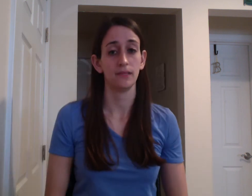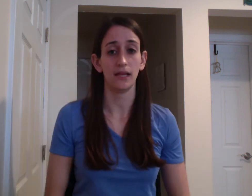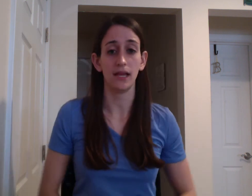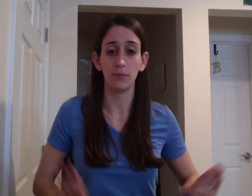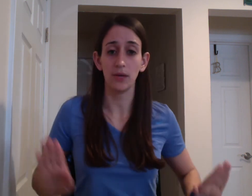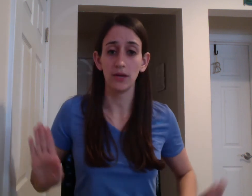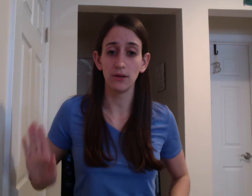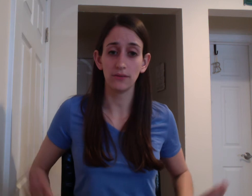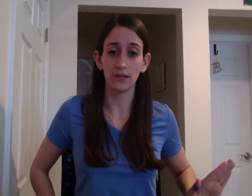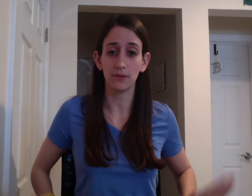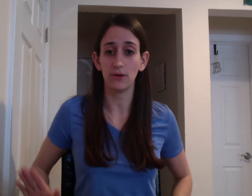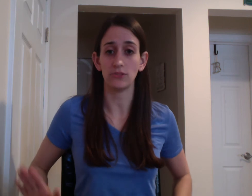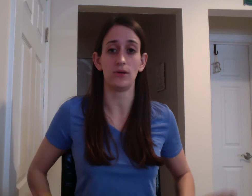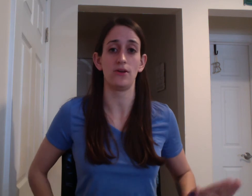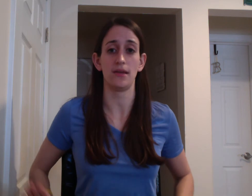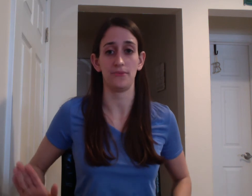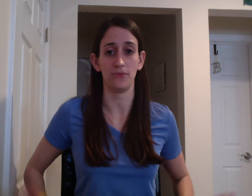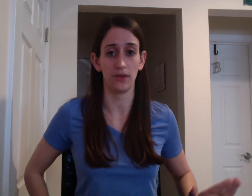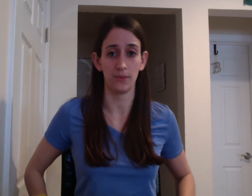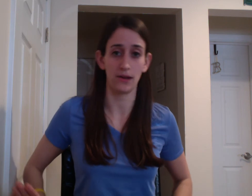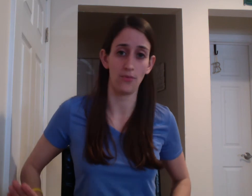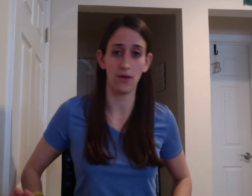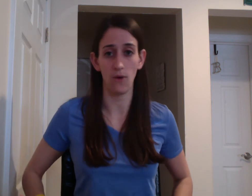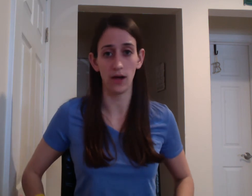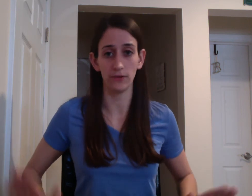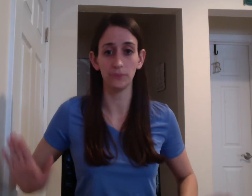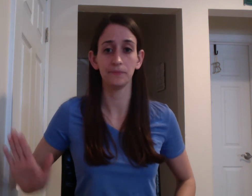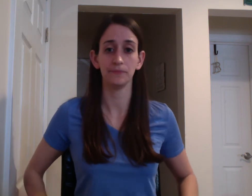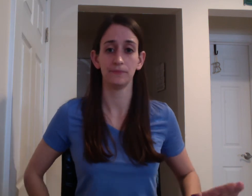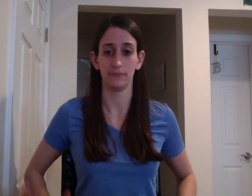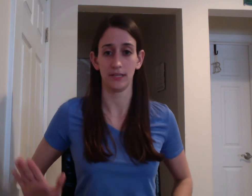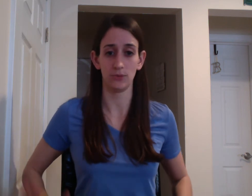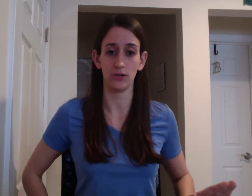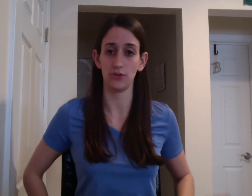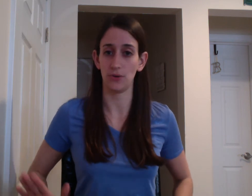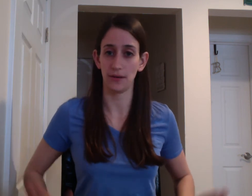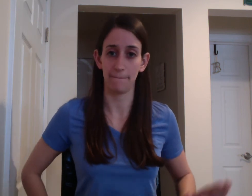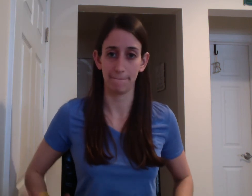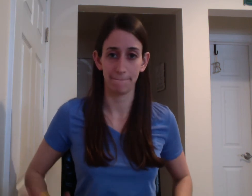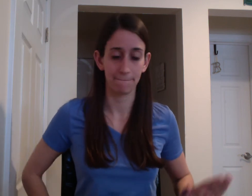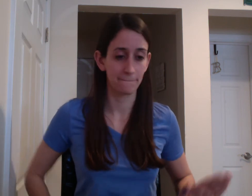And a penguin is going to be also at your hips, so think about how they waddle. That's what you're doing.